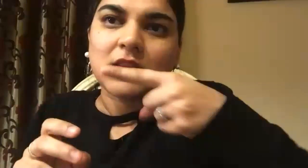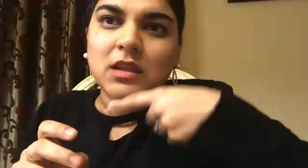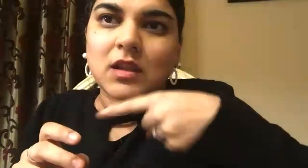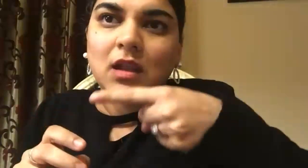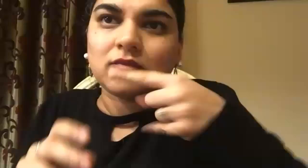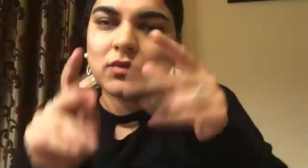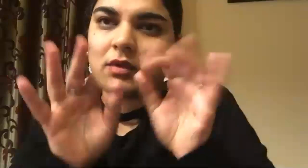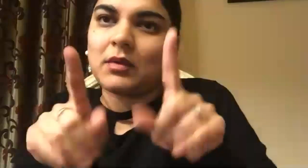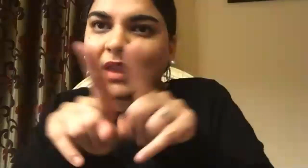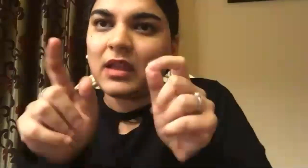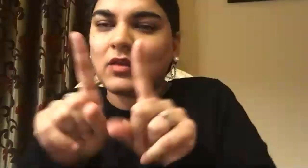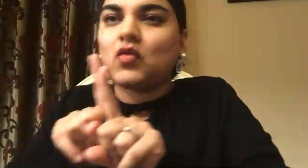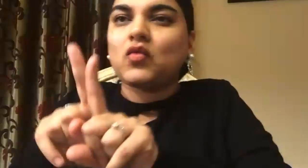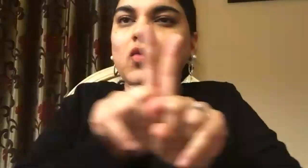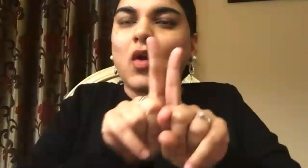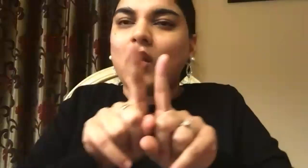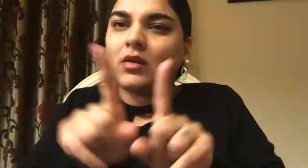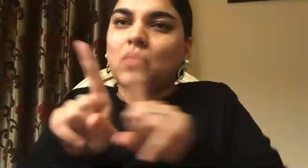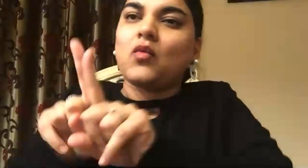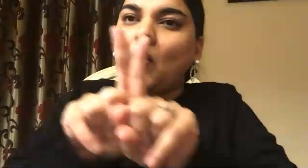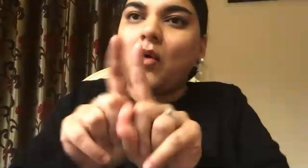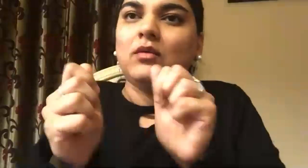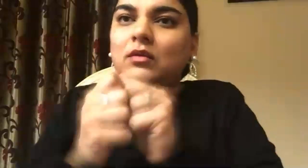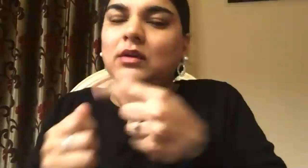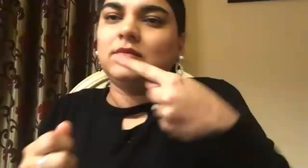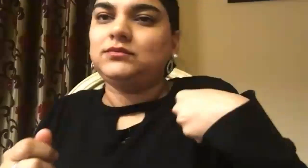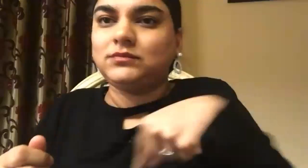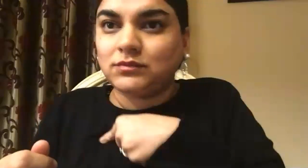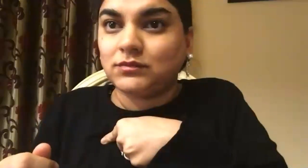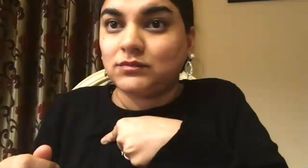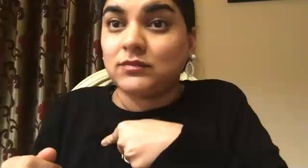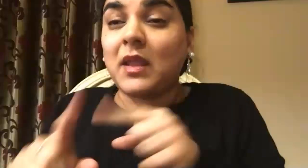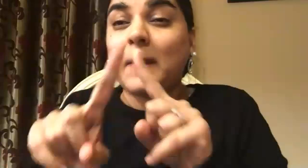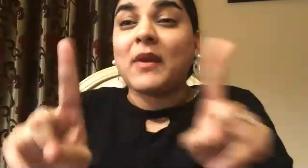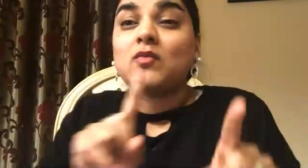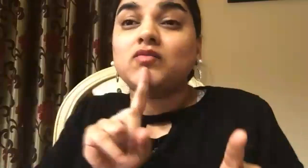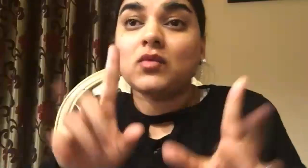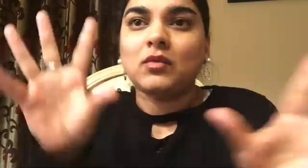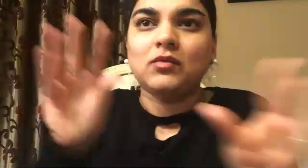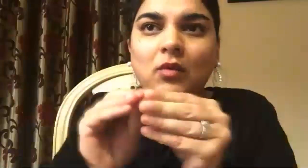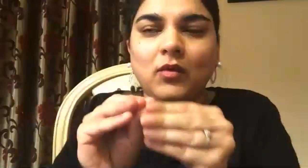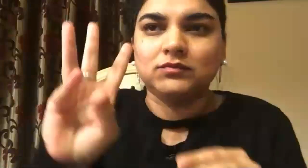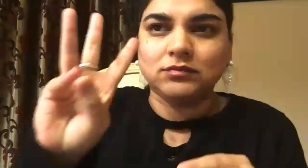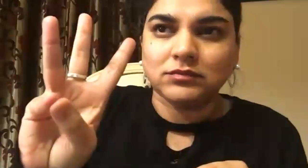5 hearing interpreters that they went around with each of us. We had our own